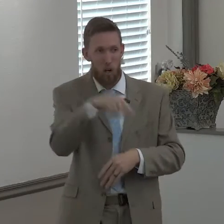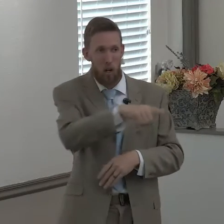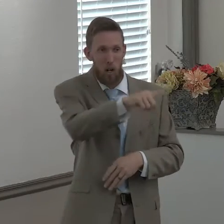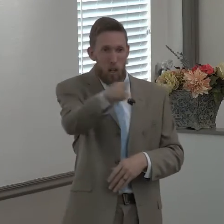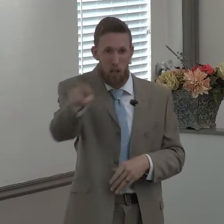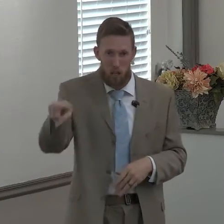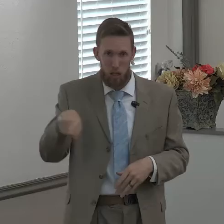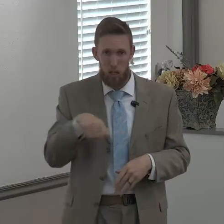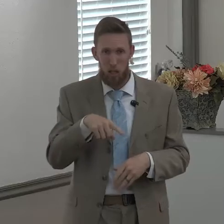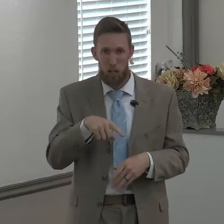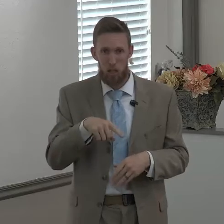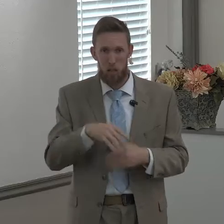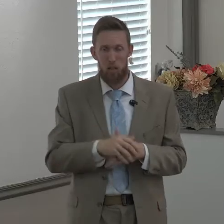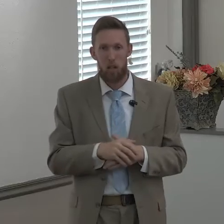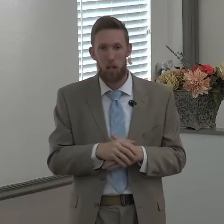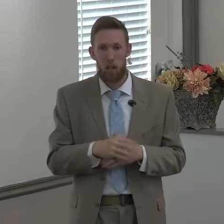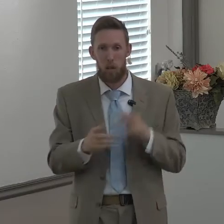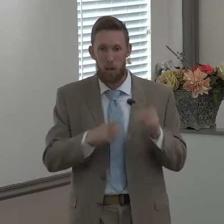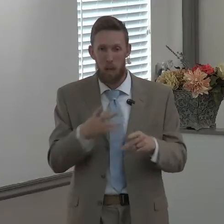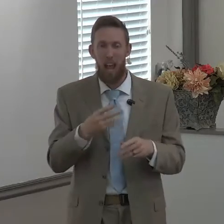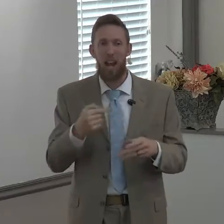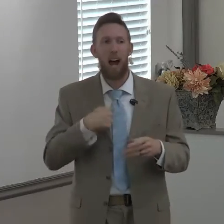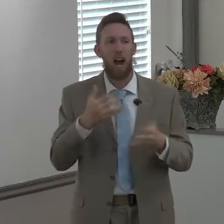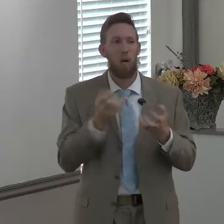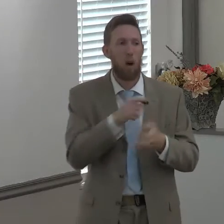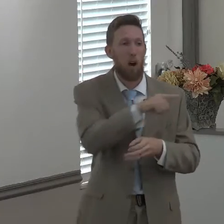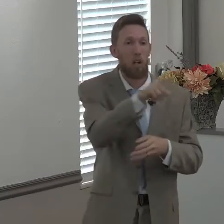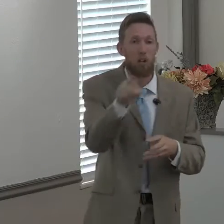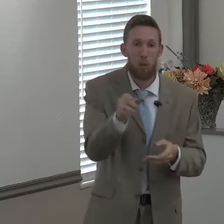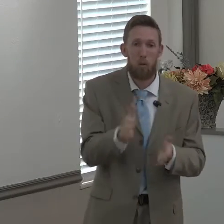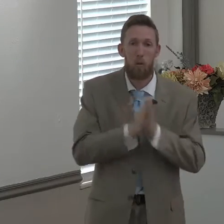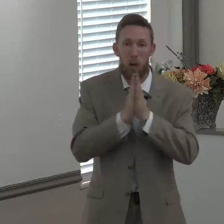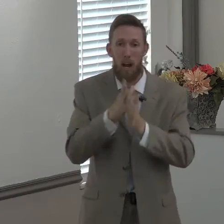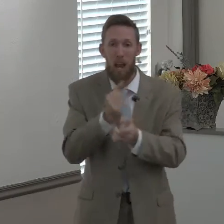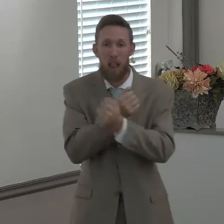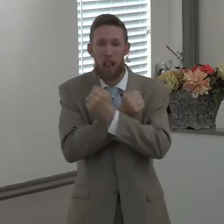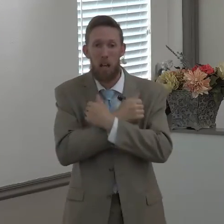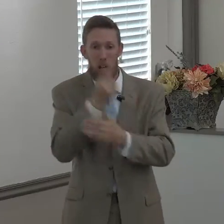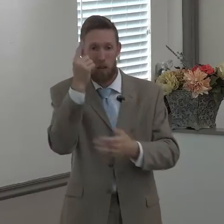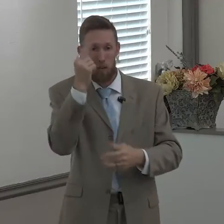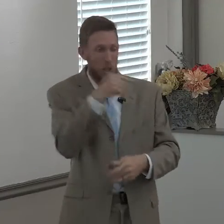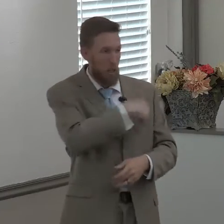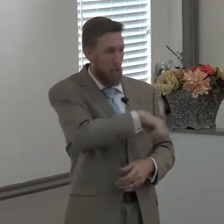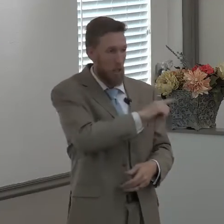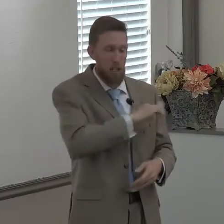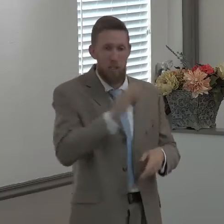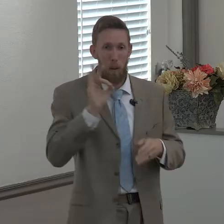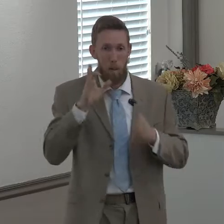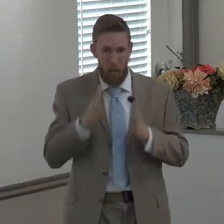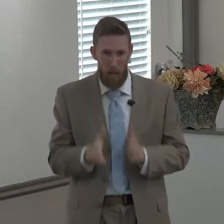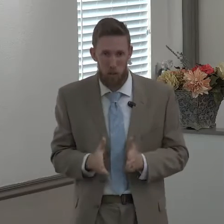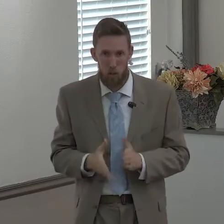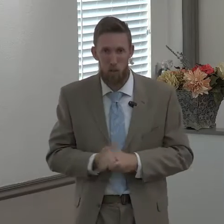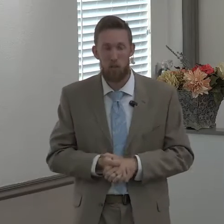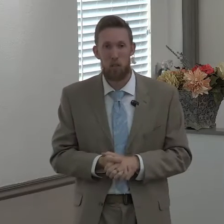platform? And here's the reason why. Because I want you to love And I want you to pray